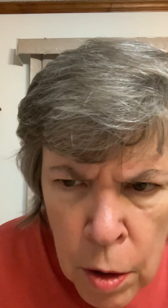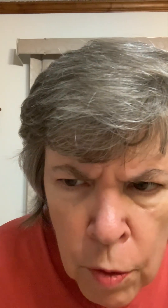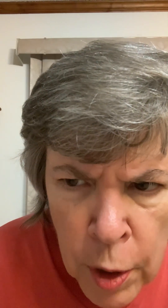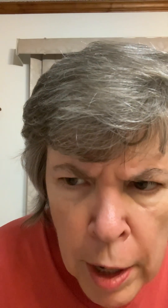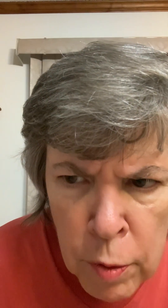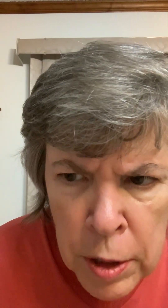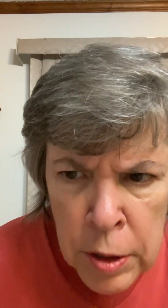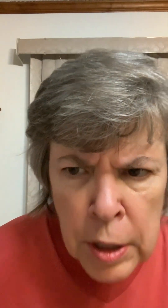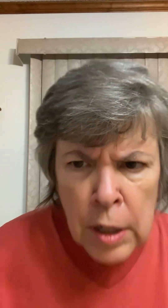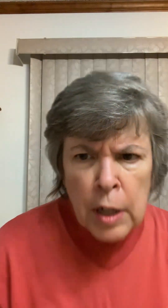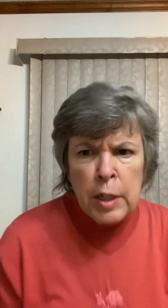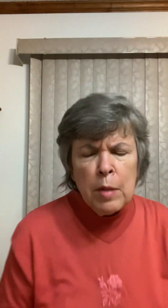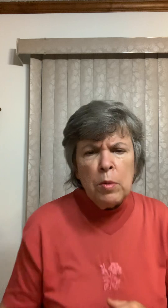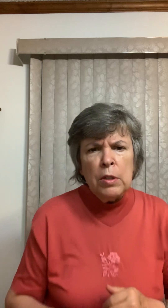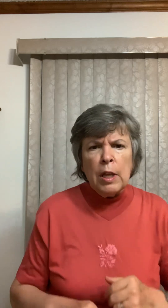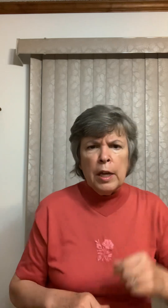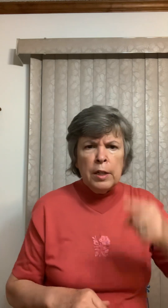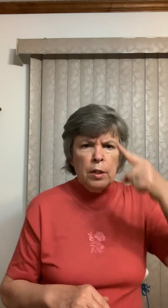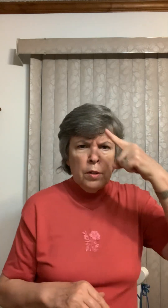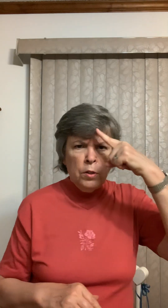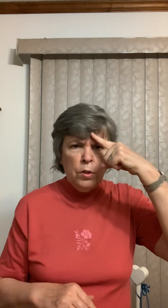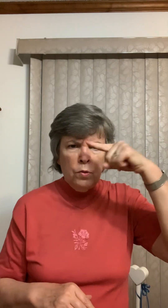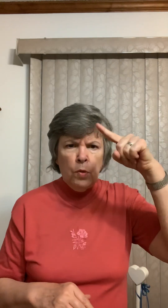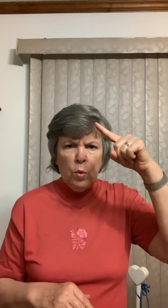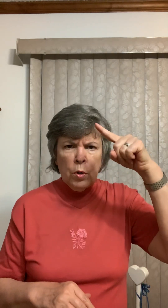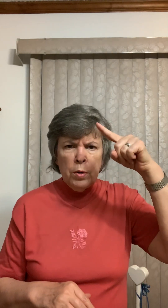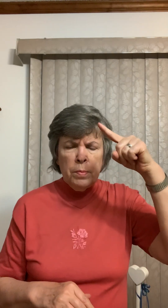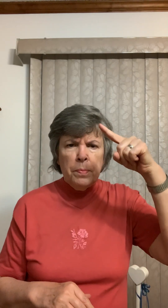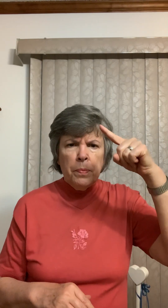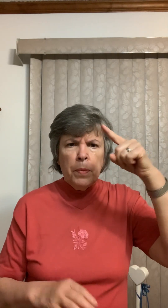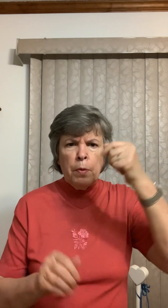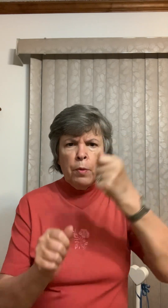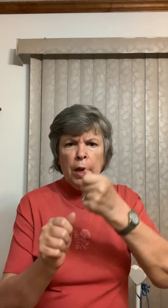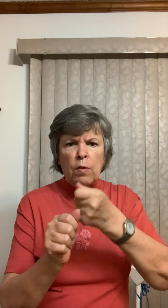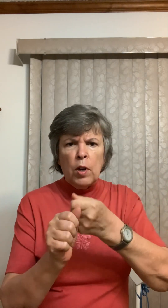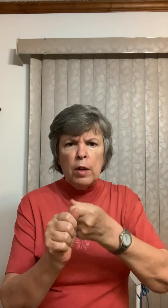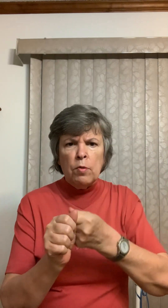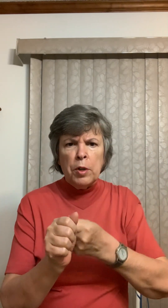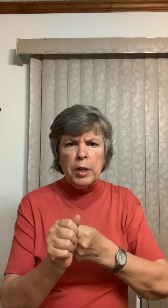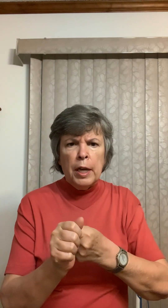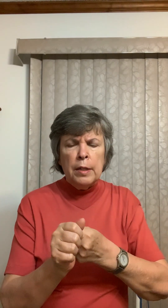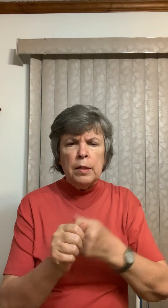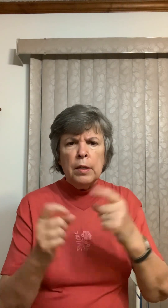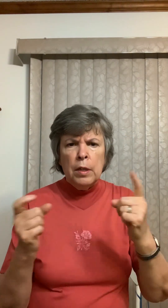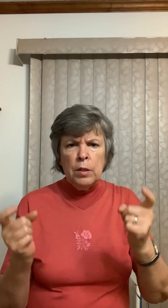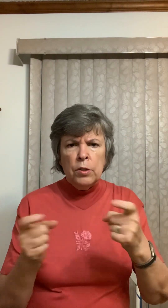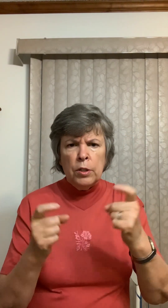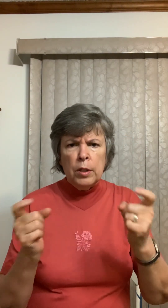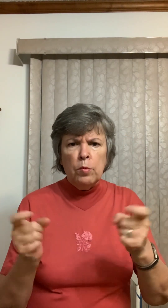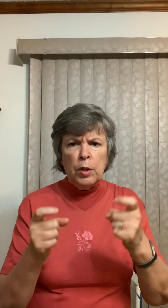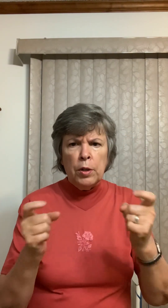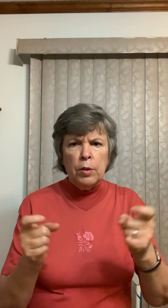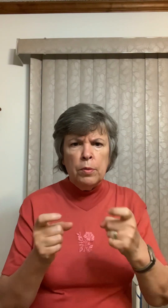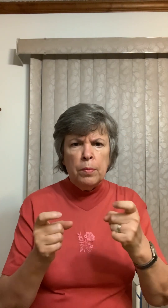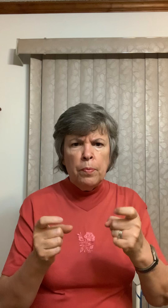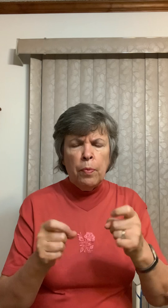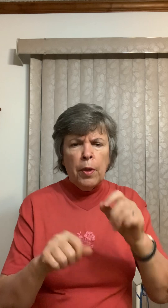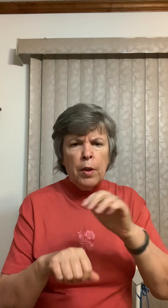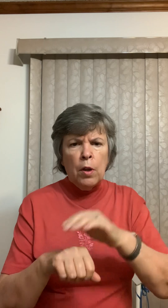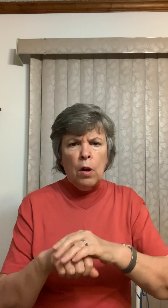For every sin on him was laid. This is 4. We have our every again. Sin, we know.